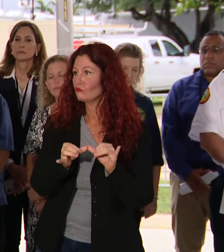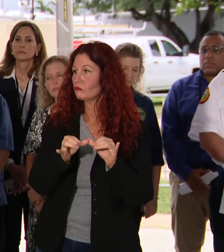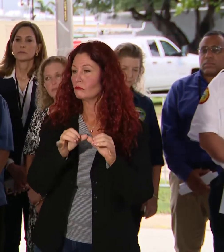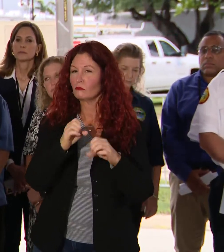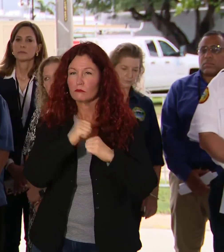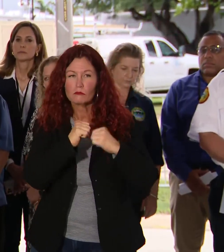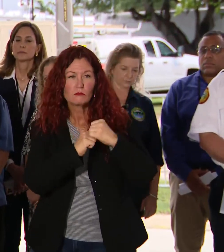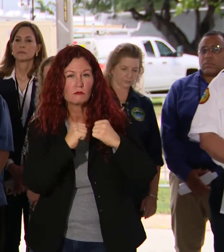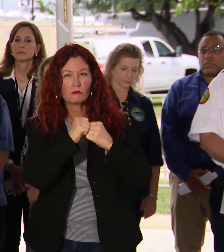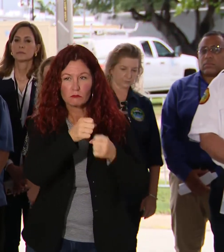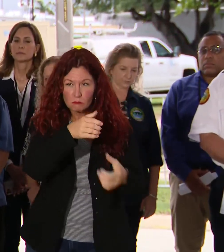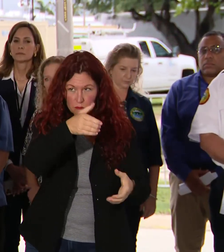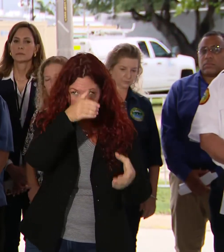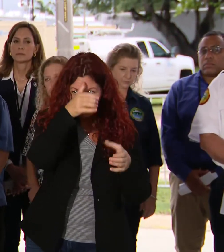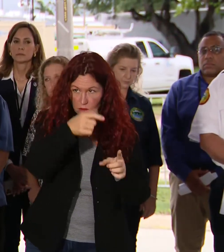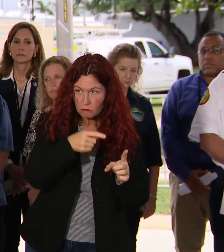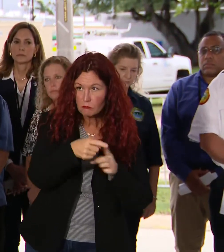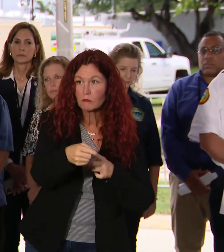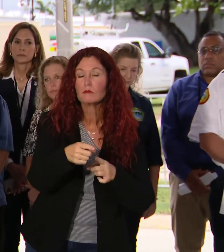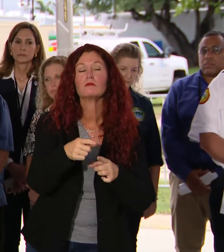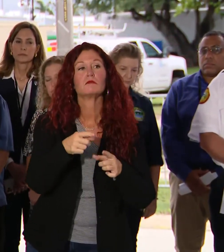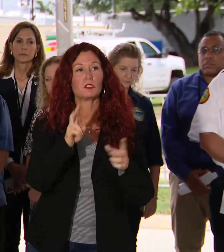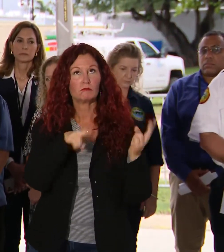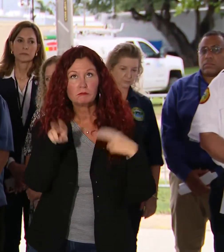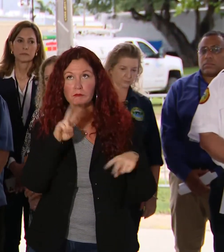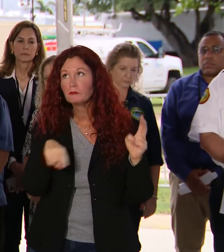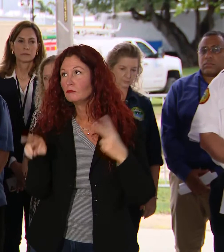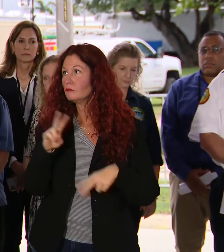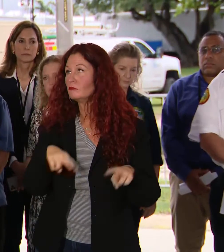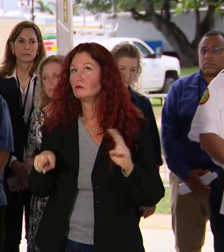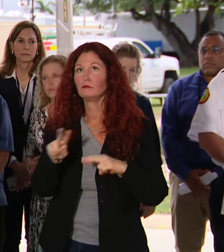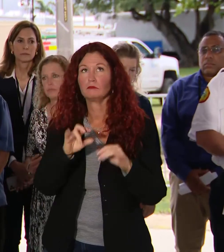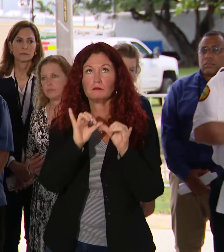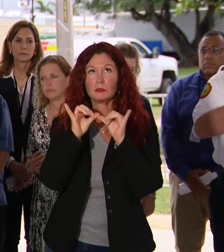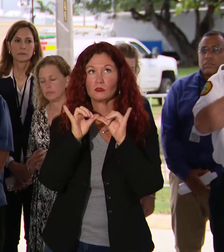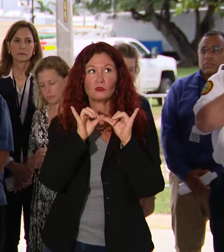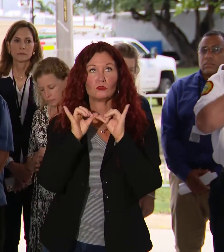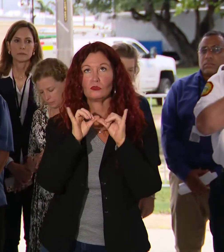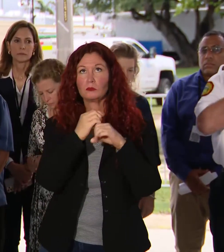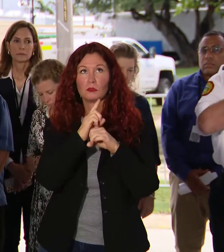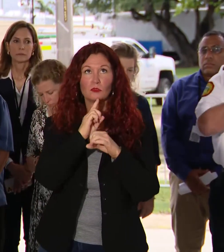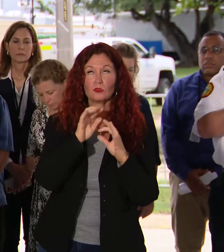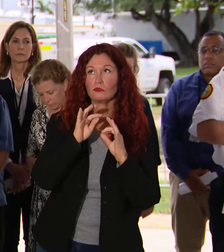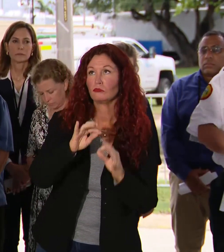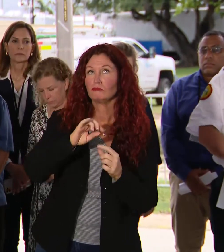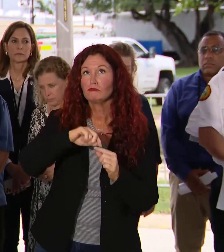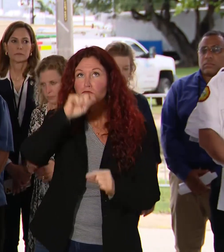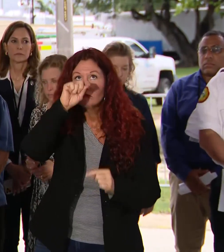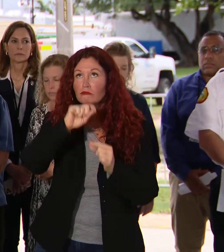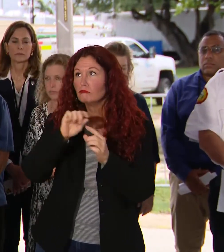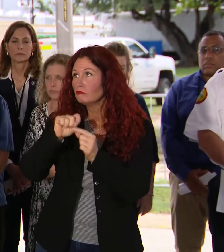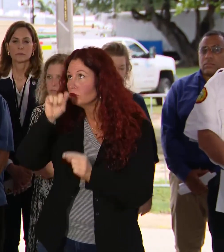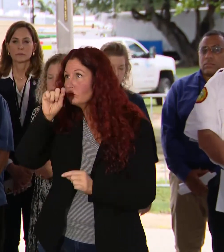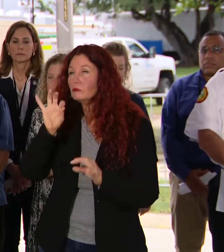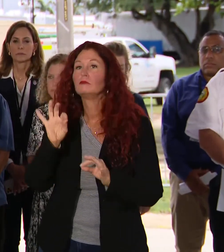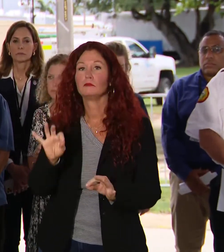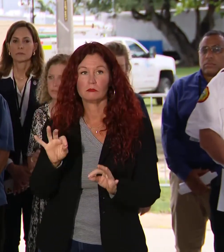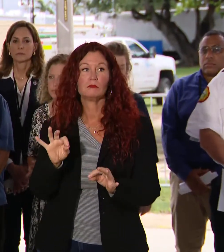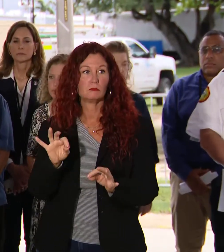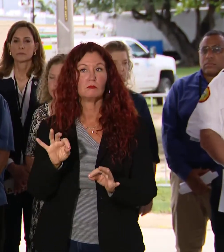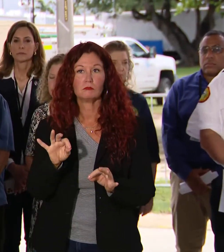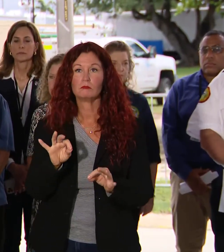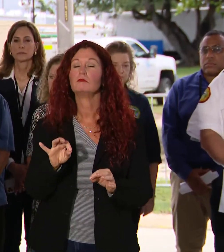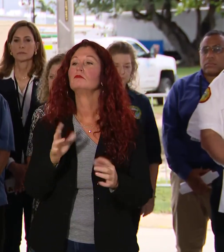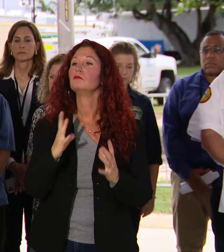to make sure things were safe. Our fire rescue team has been working around the clock, as you know, since